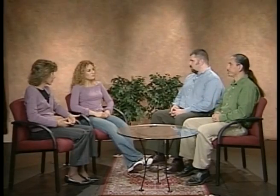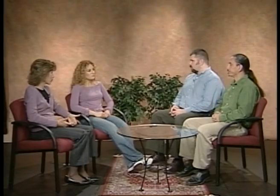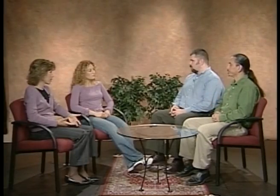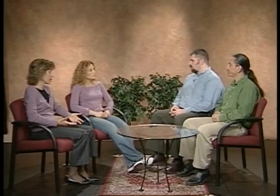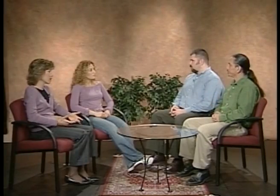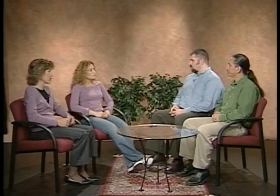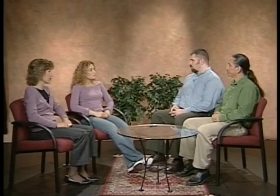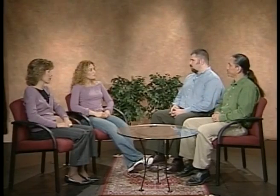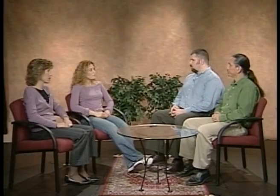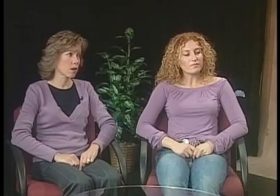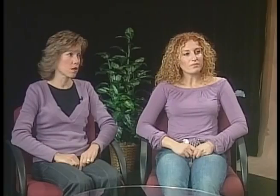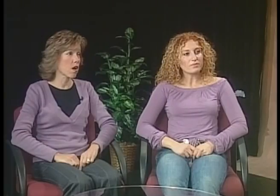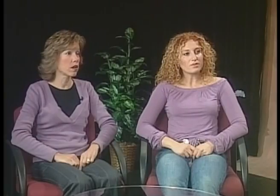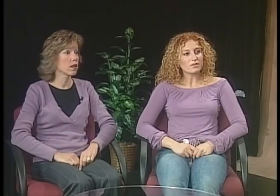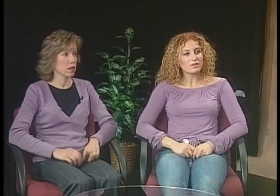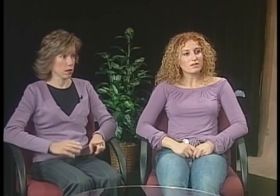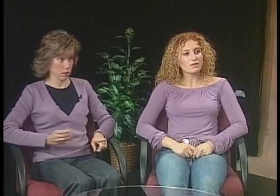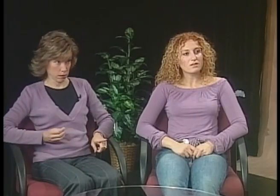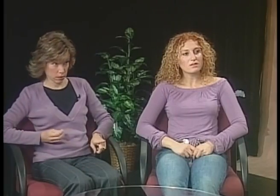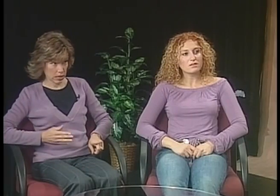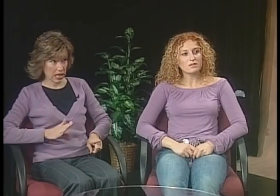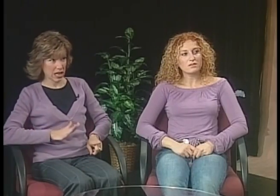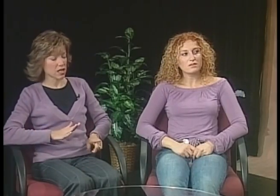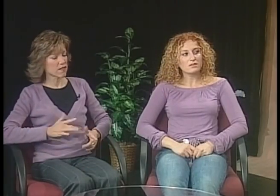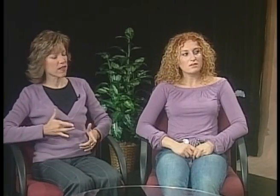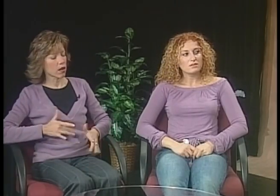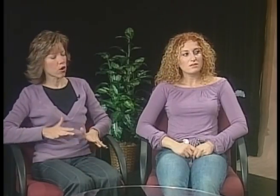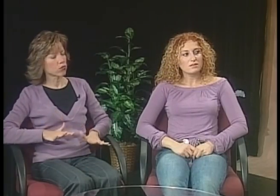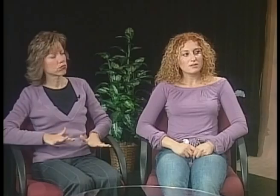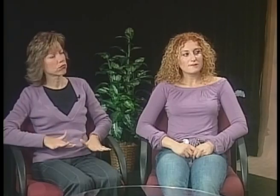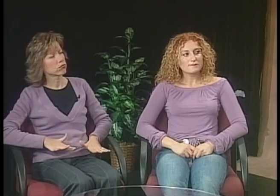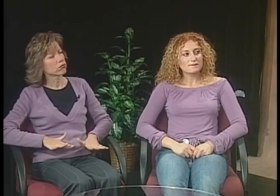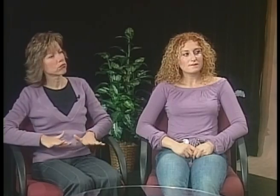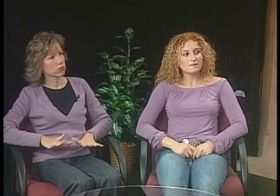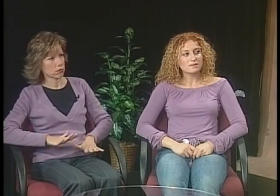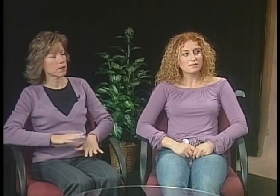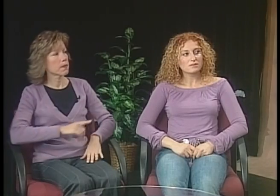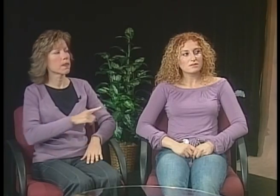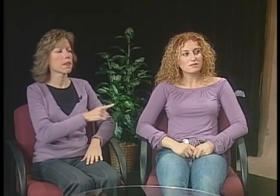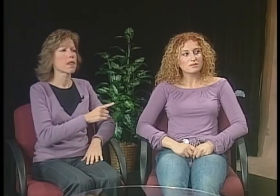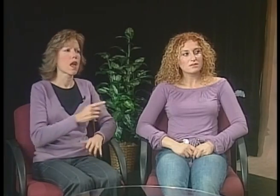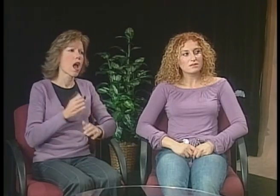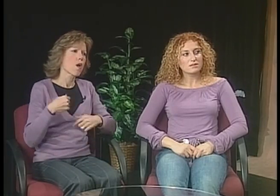So that's just what's been going on. Okay. And how long has this been happening?